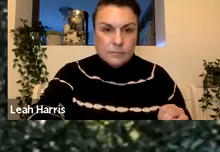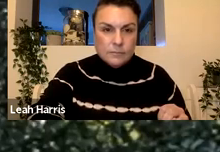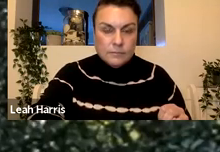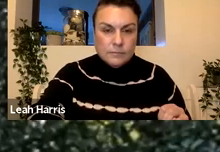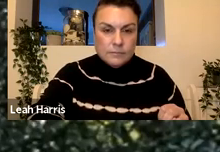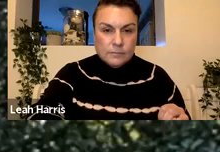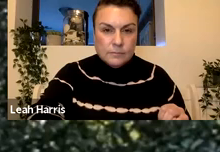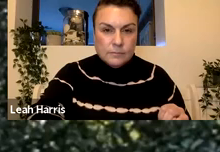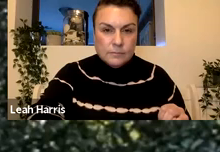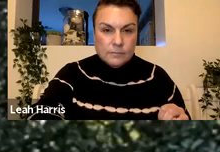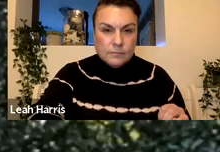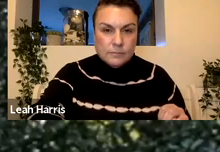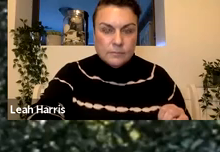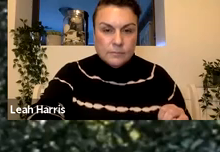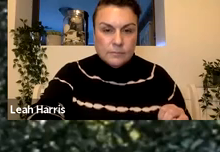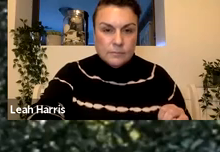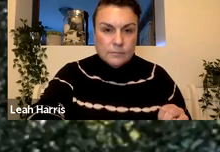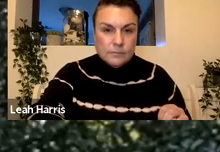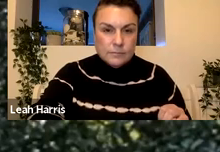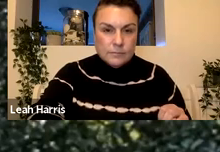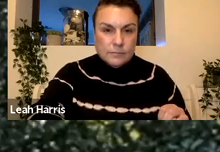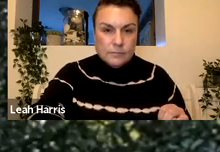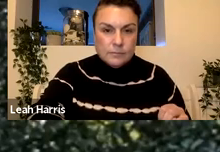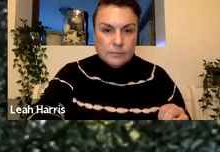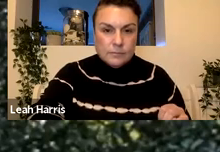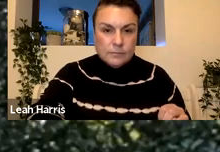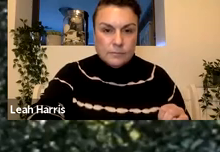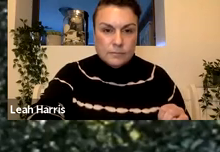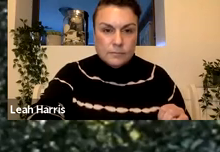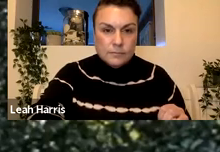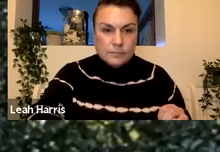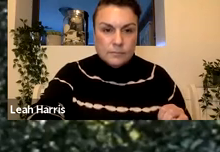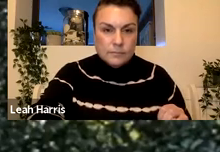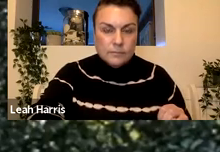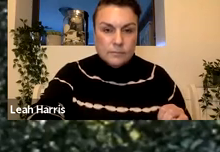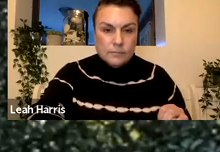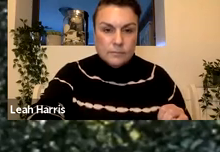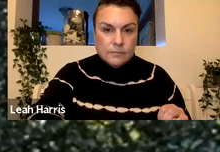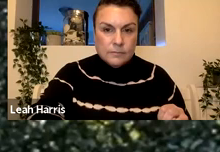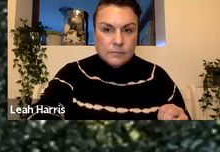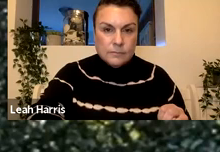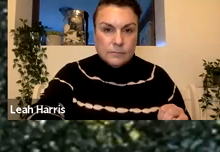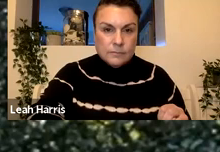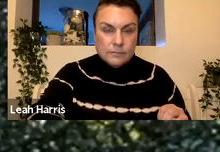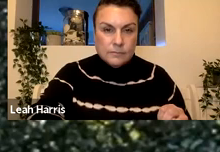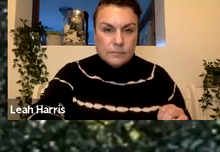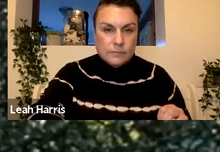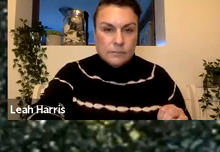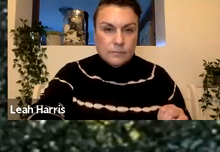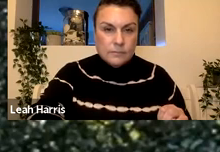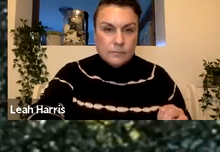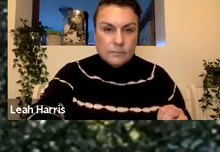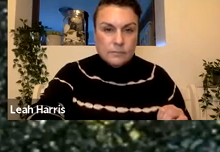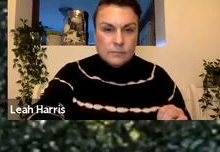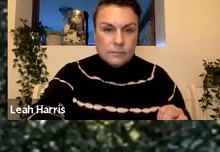mccullen and let's not forget senator mcpike as well for bringing us here today at this moment please take a